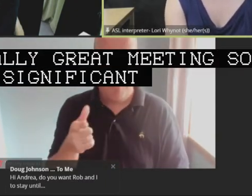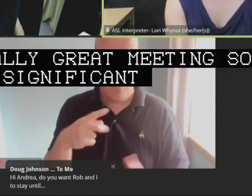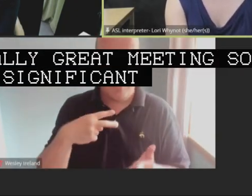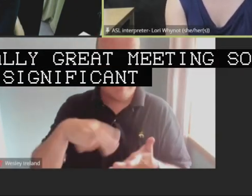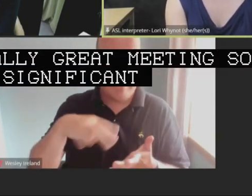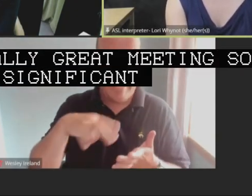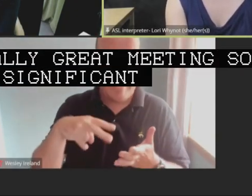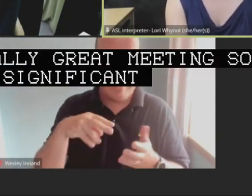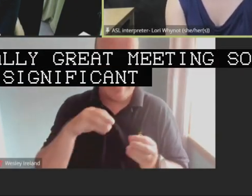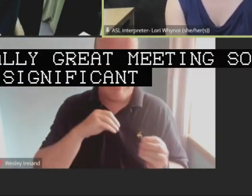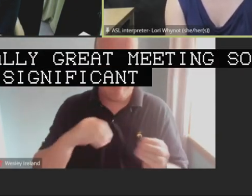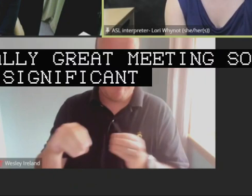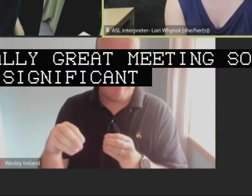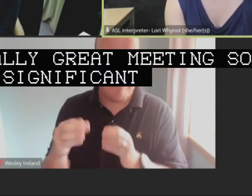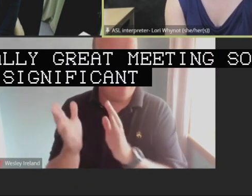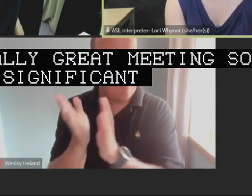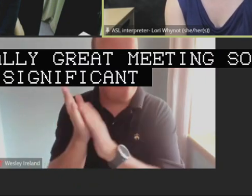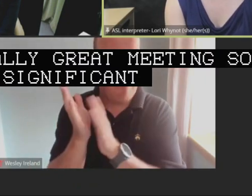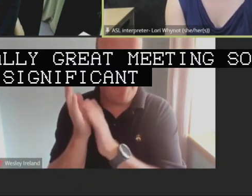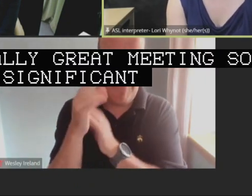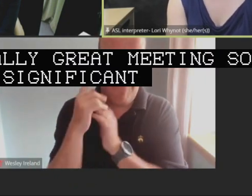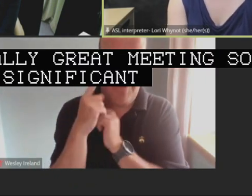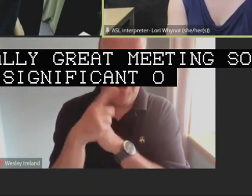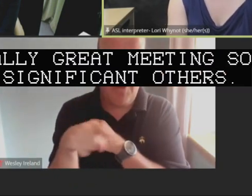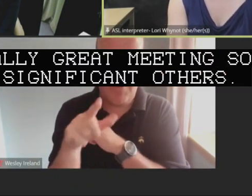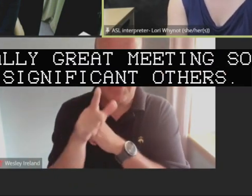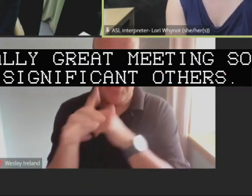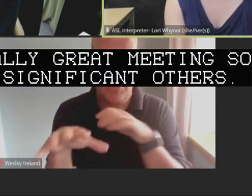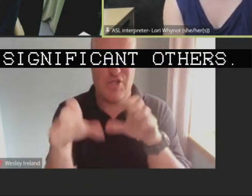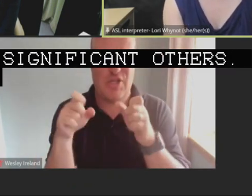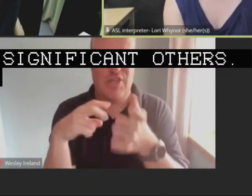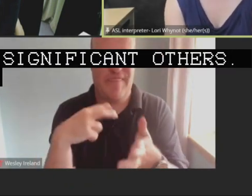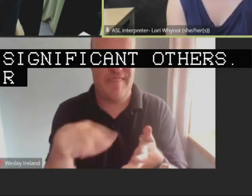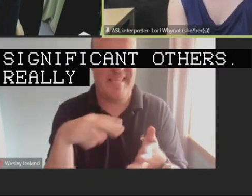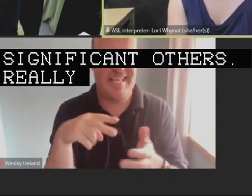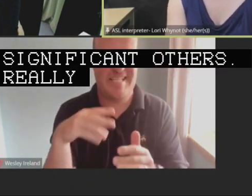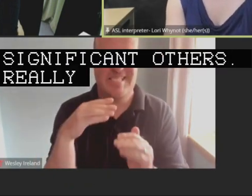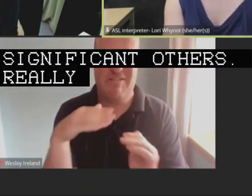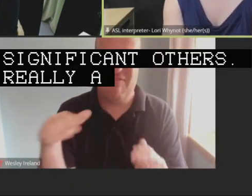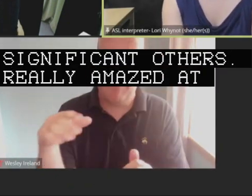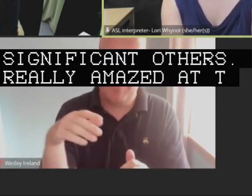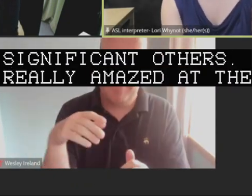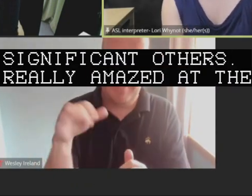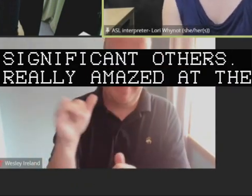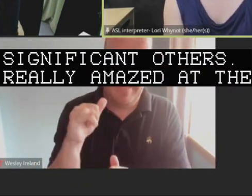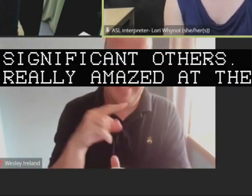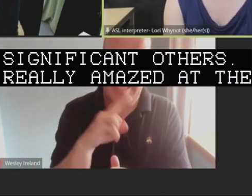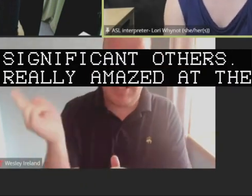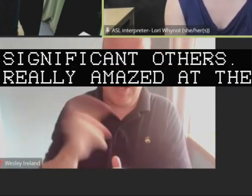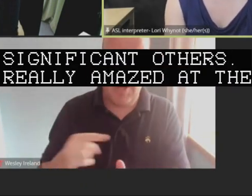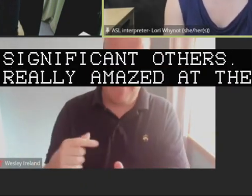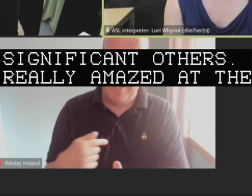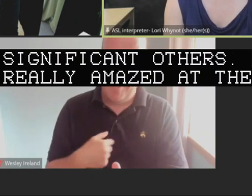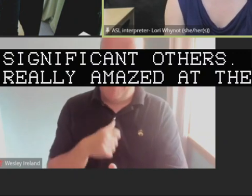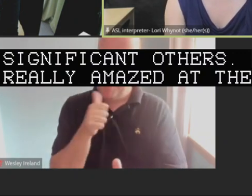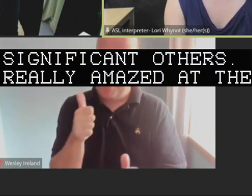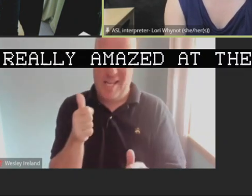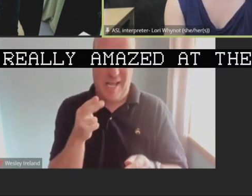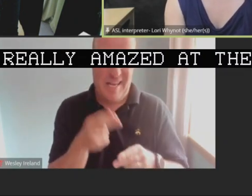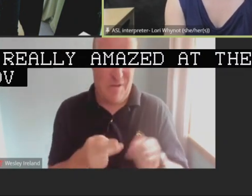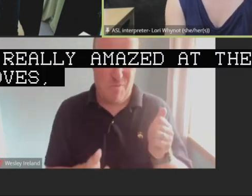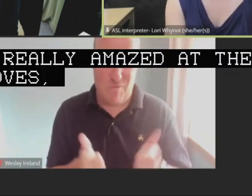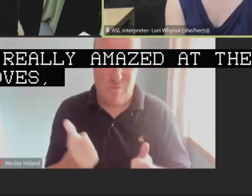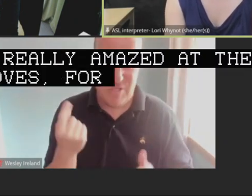And I'm also really amazed at the dance moves. For those of you who took the dancing floor, you took